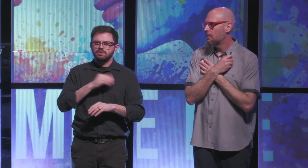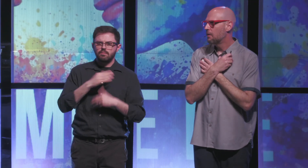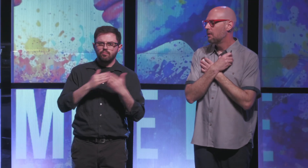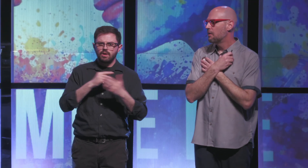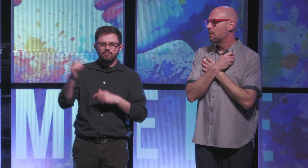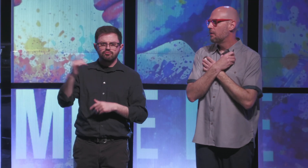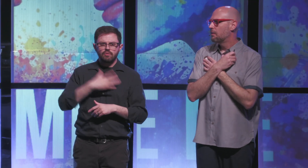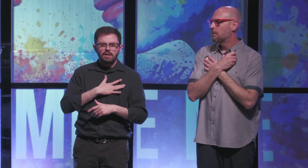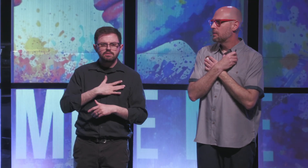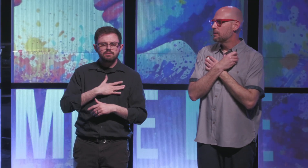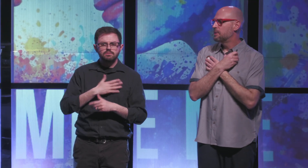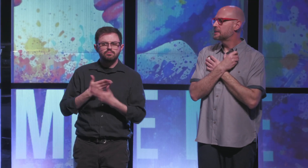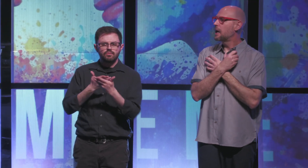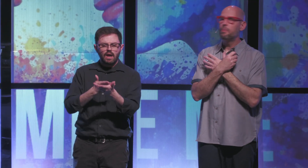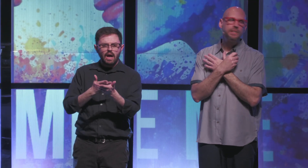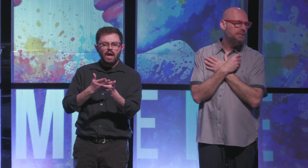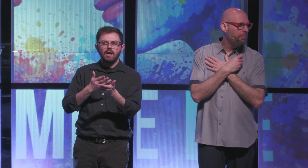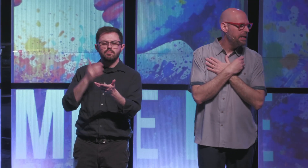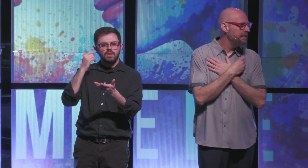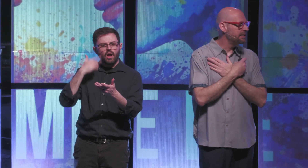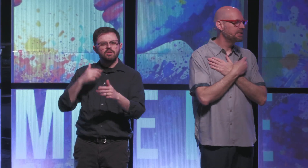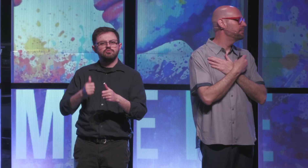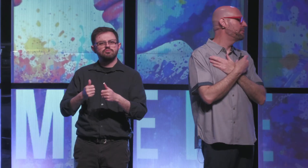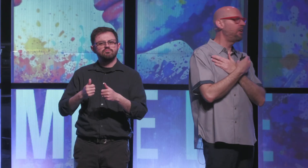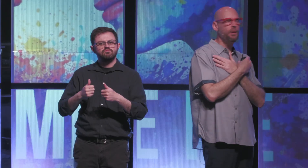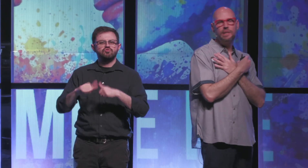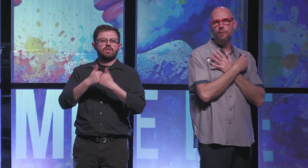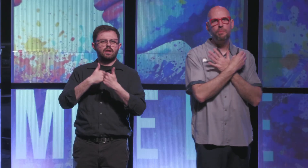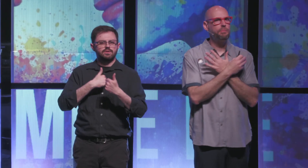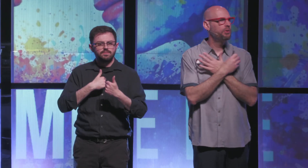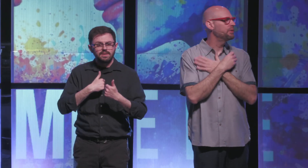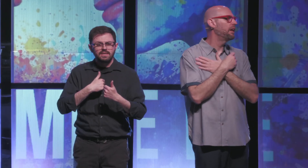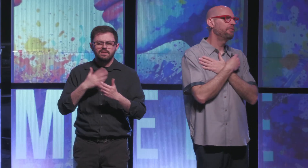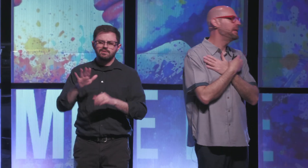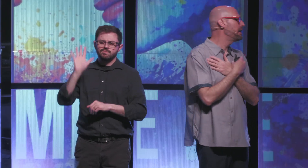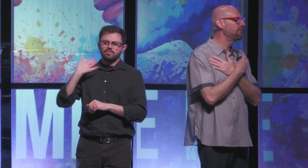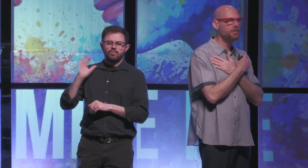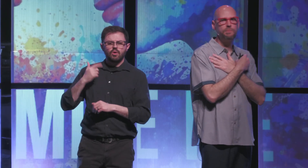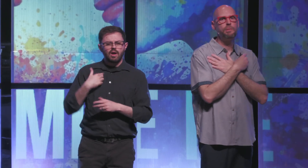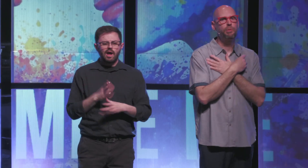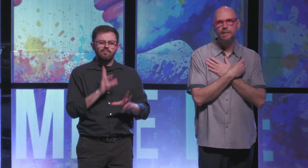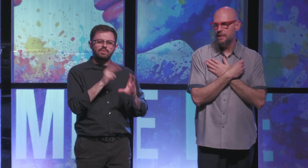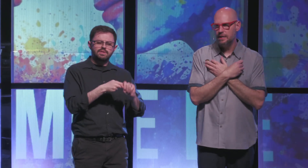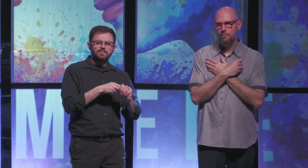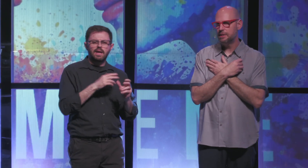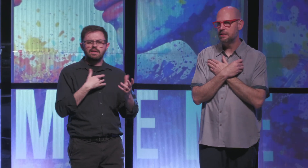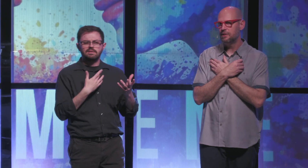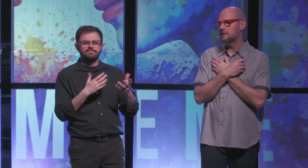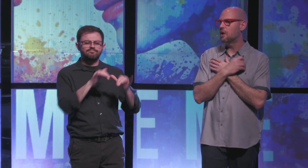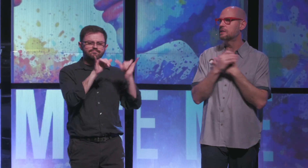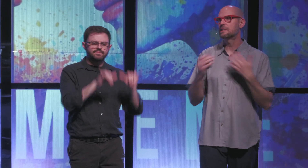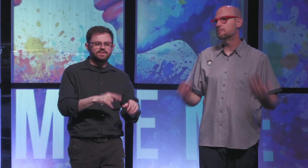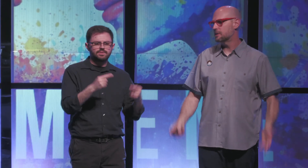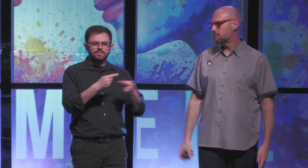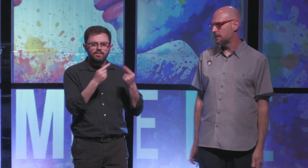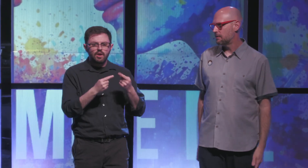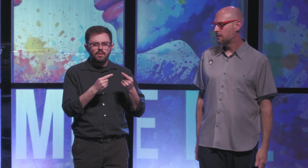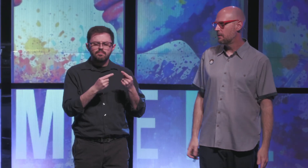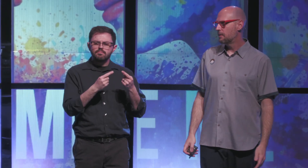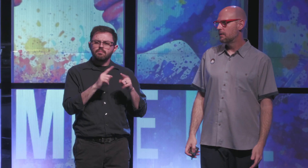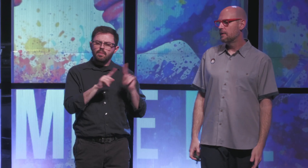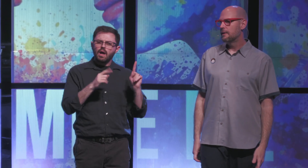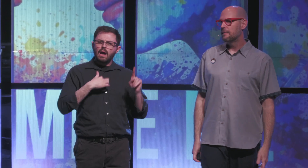me, because I participated in systems of harm and there were people who loved me enough to just be present in the midst of it, to not dismiss